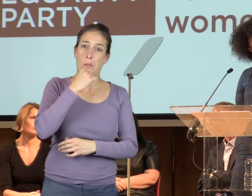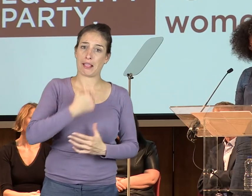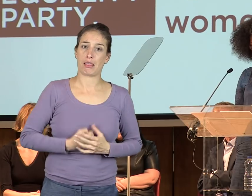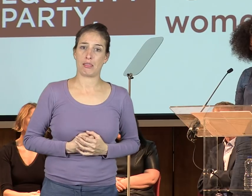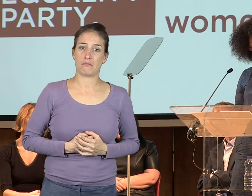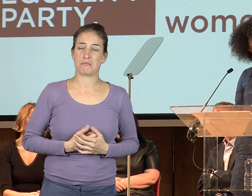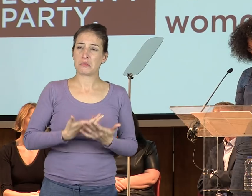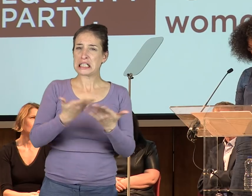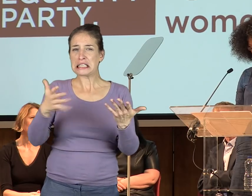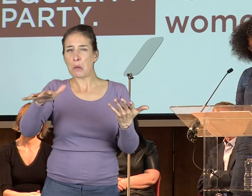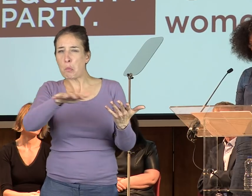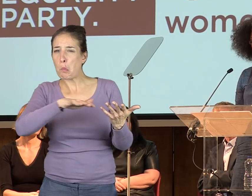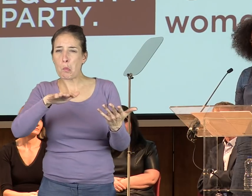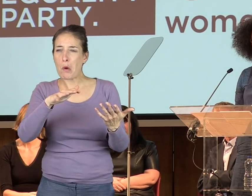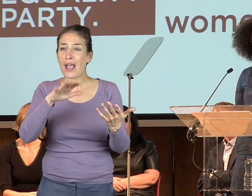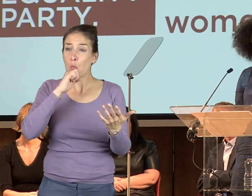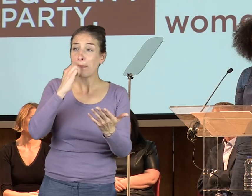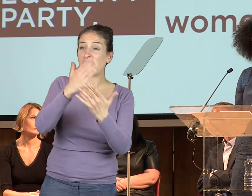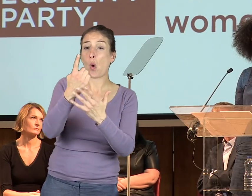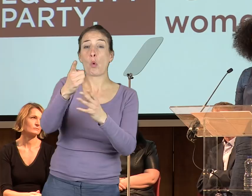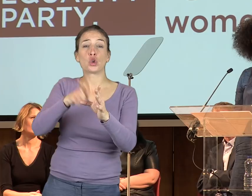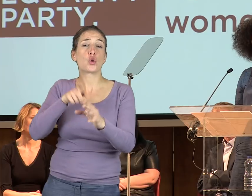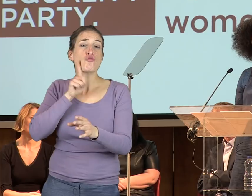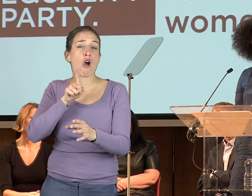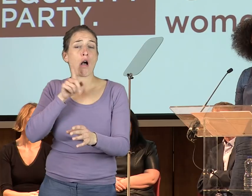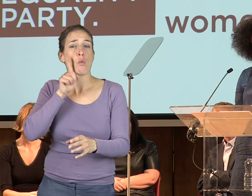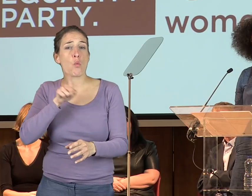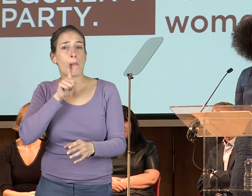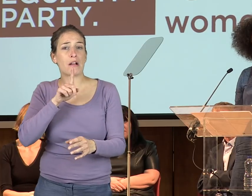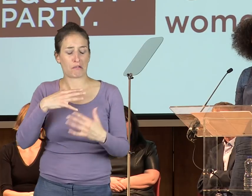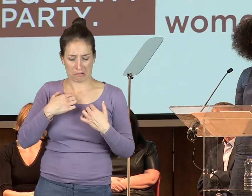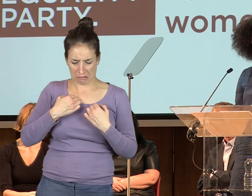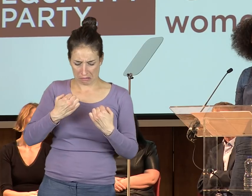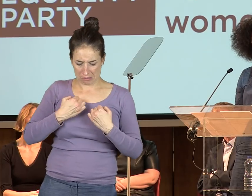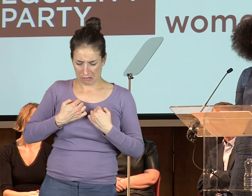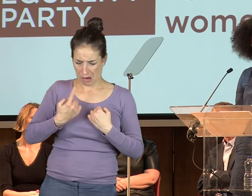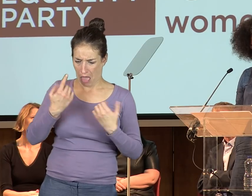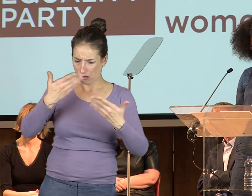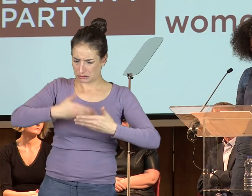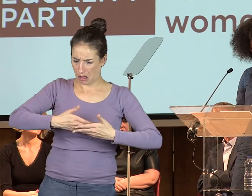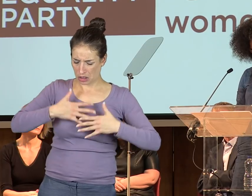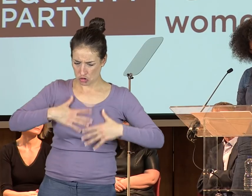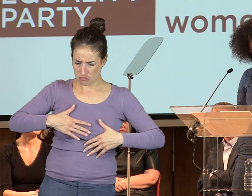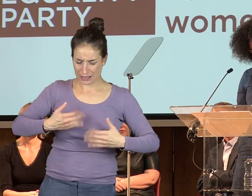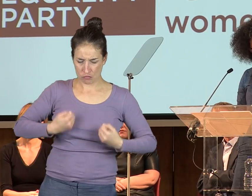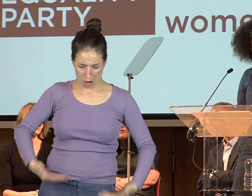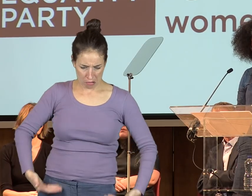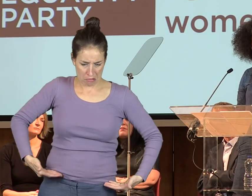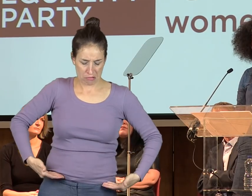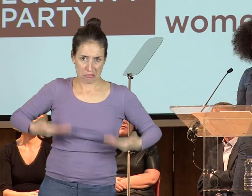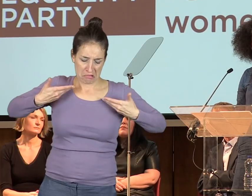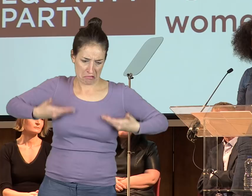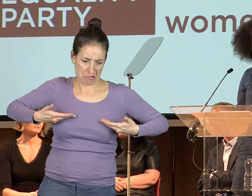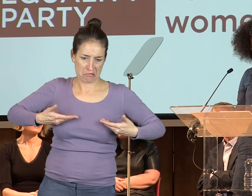girl or a young woman out there wondering whether the dress she wore last night or how much she had to drink was the reason why she got raped.